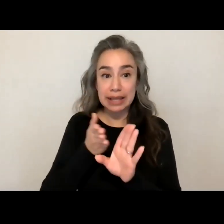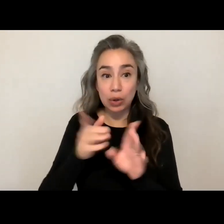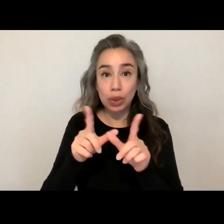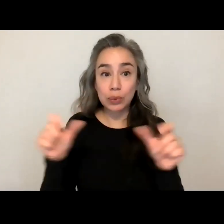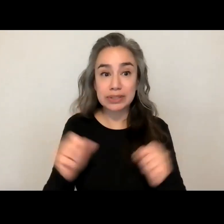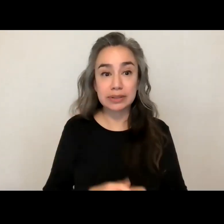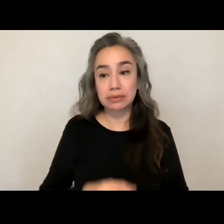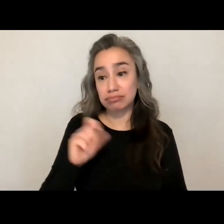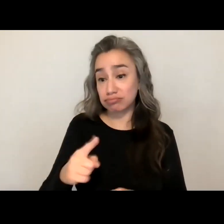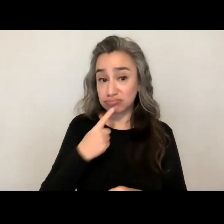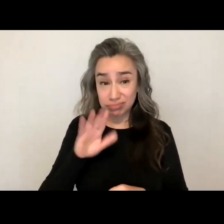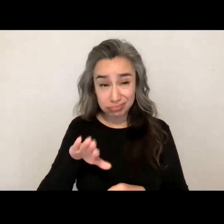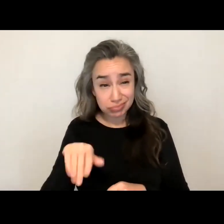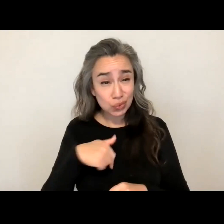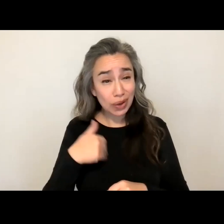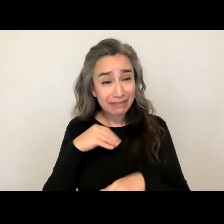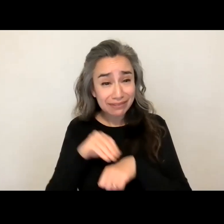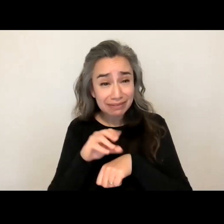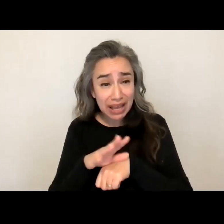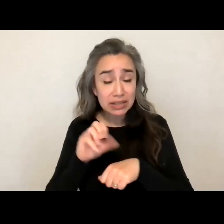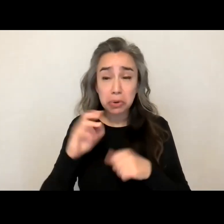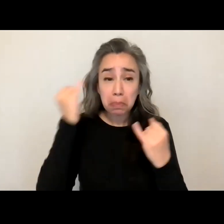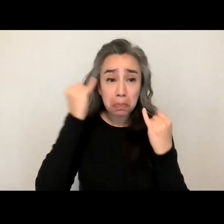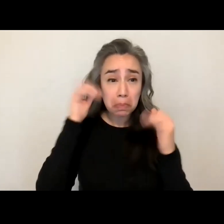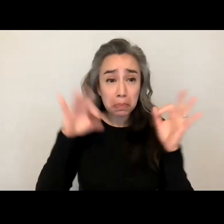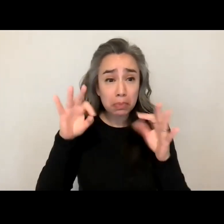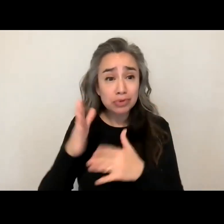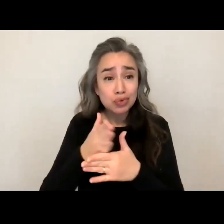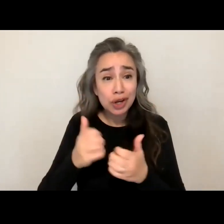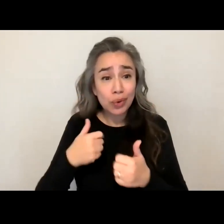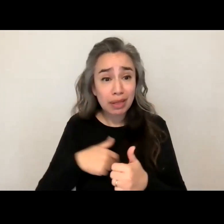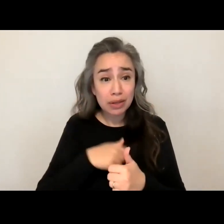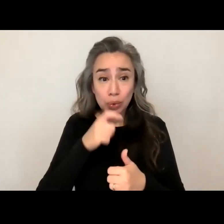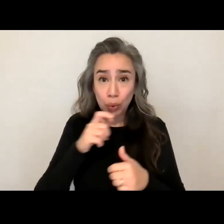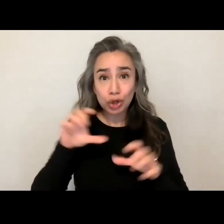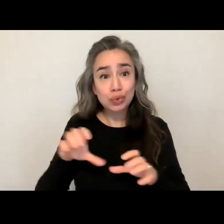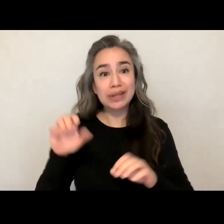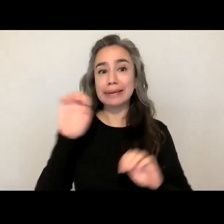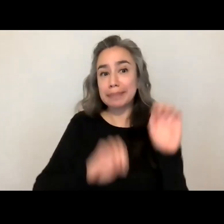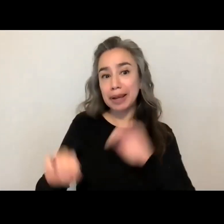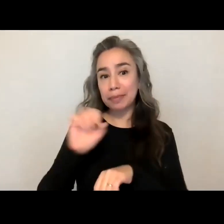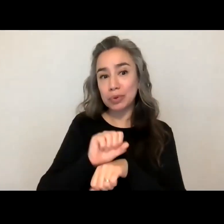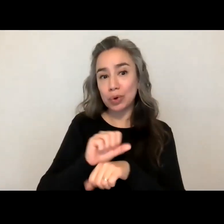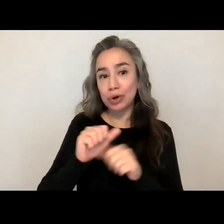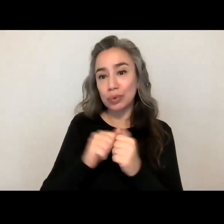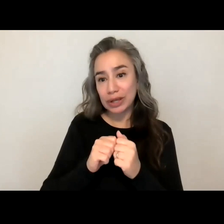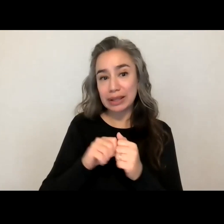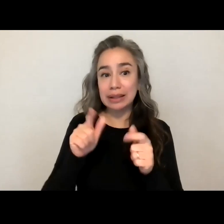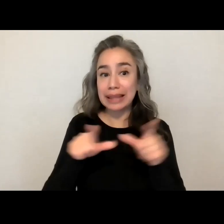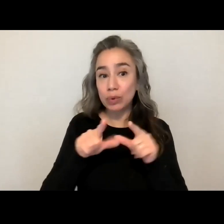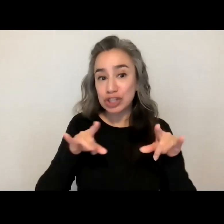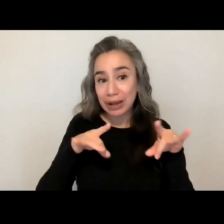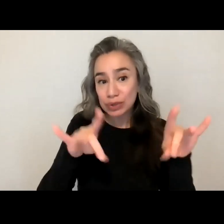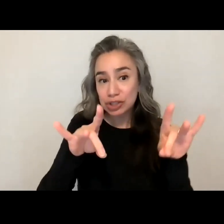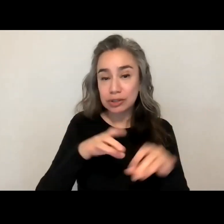you have advice or insights to share with those of us doing experimental work in language acquisition and psycholinguistics? I've been